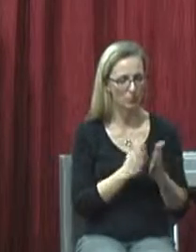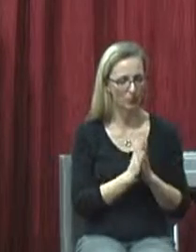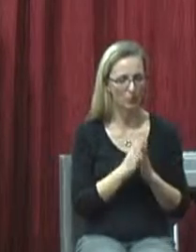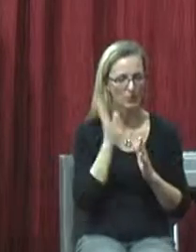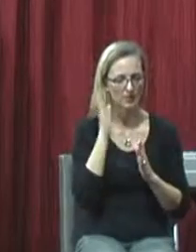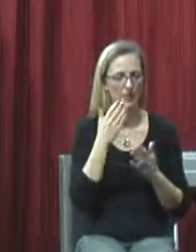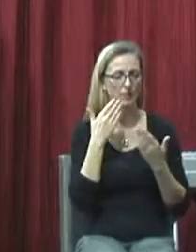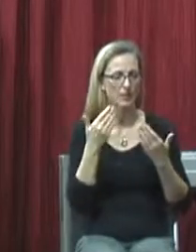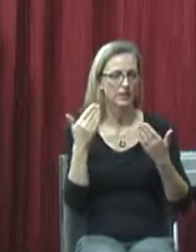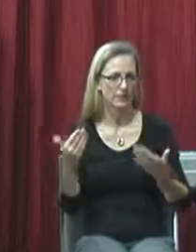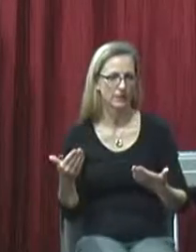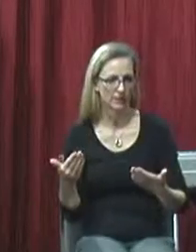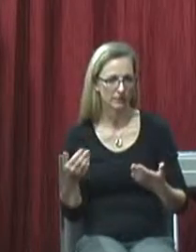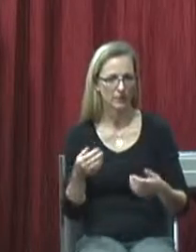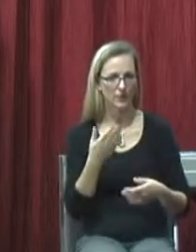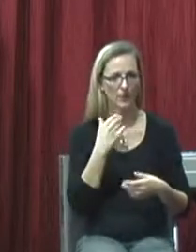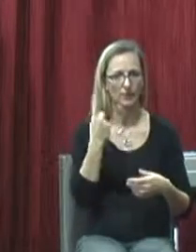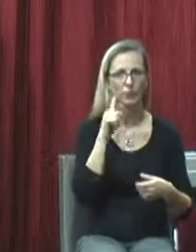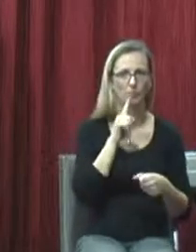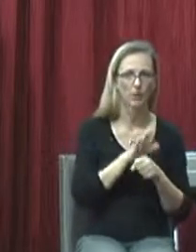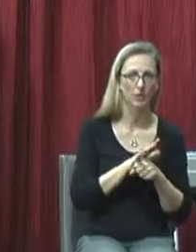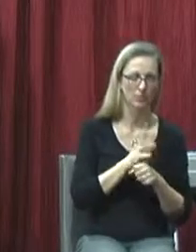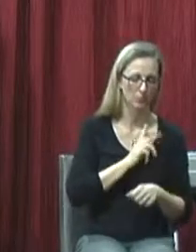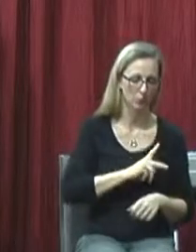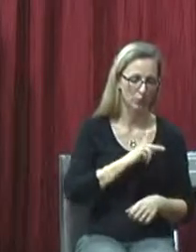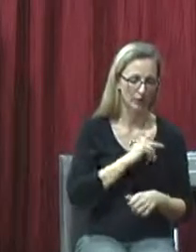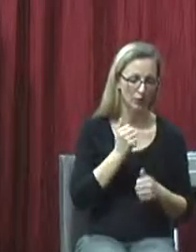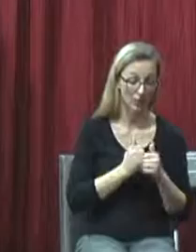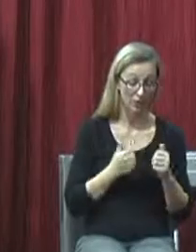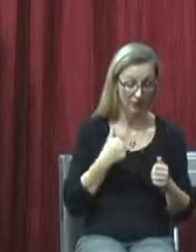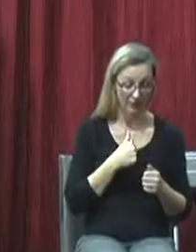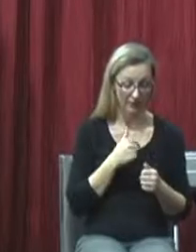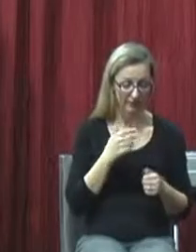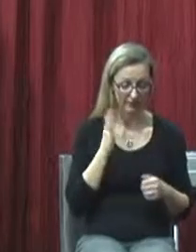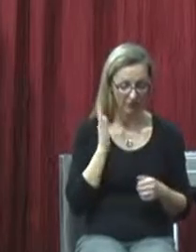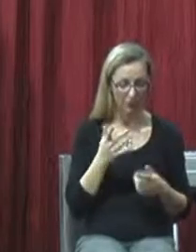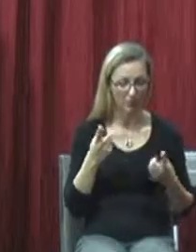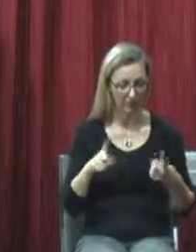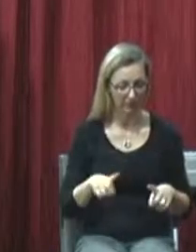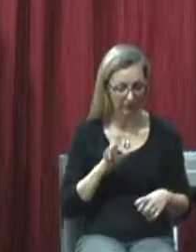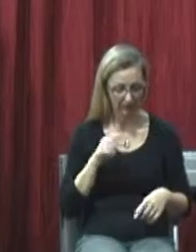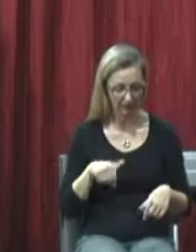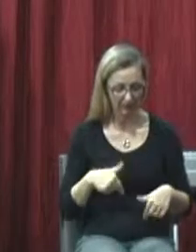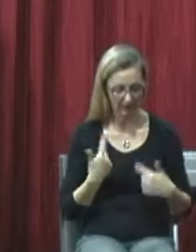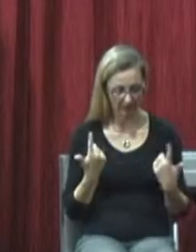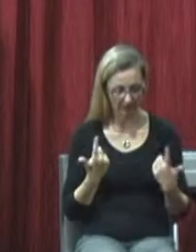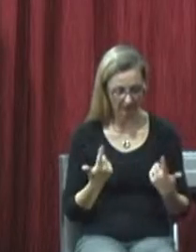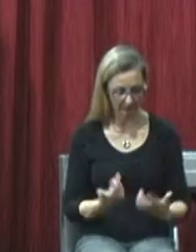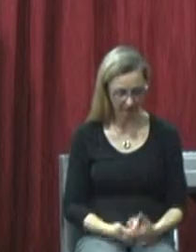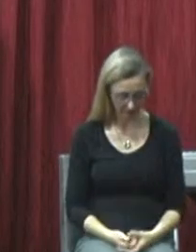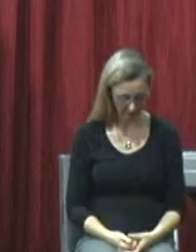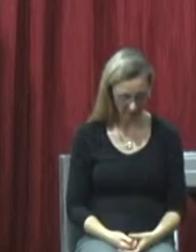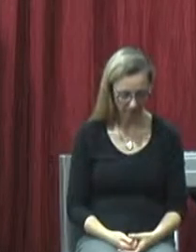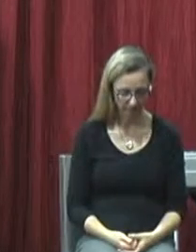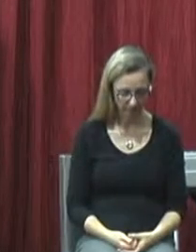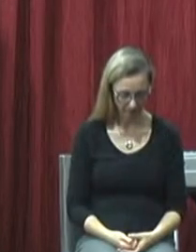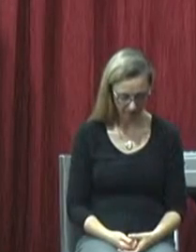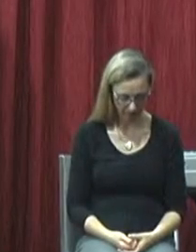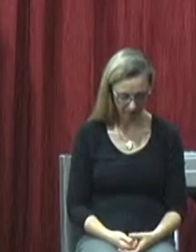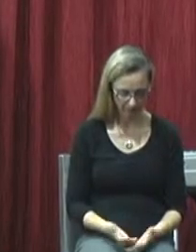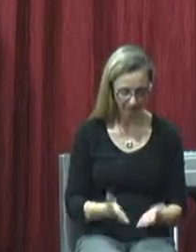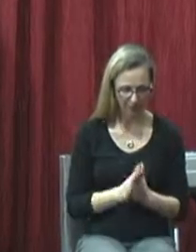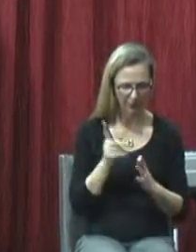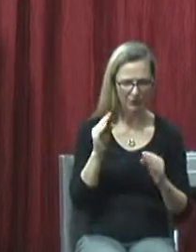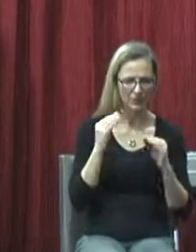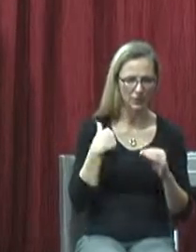thank you for your promises personally and for each of us, that they will come to pass in this life or the next life. And we pray that you